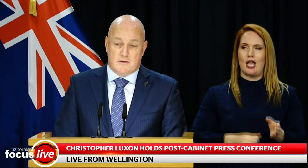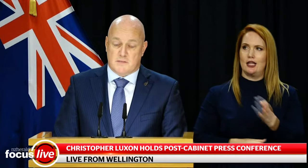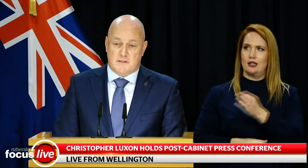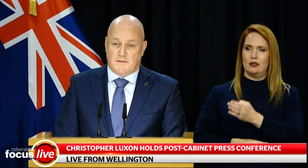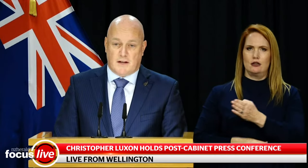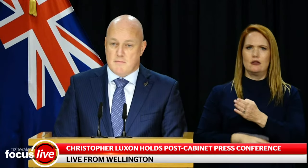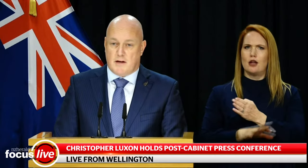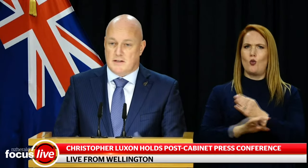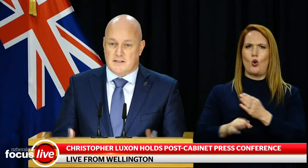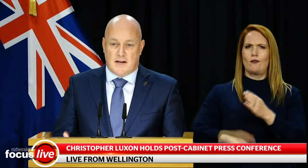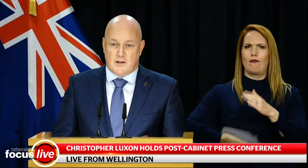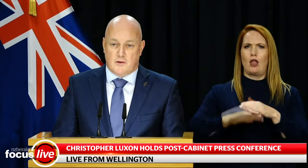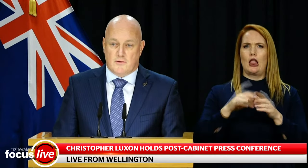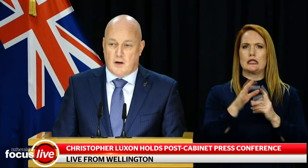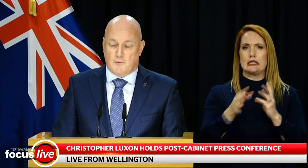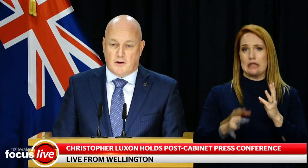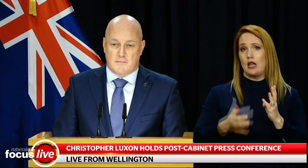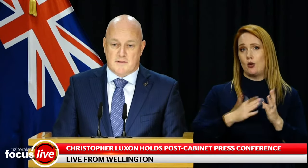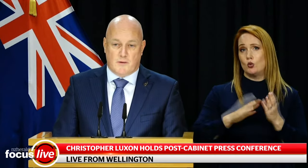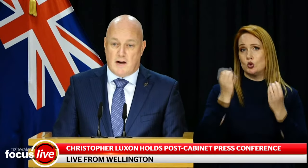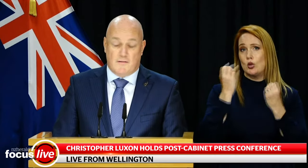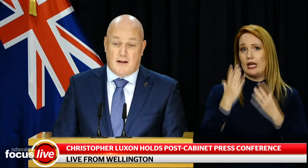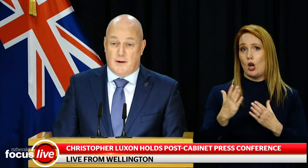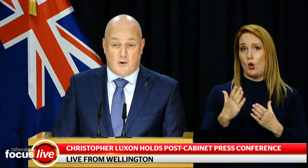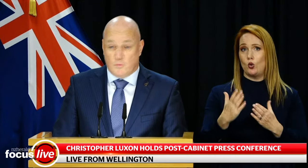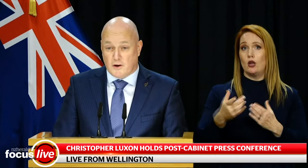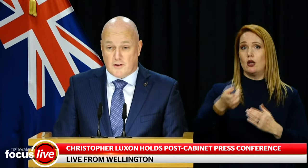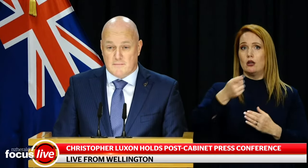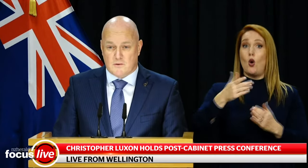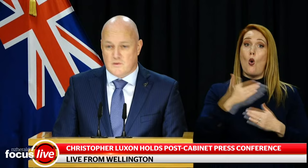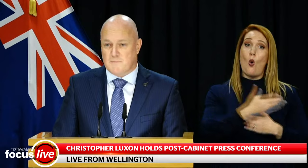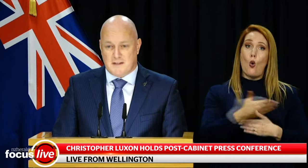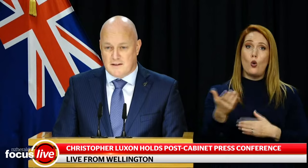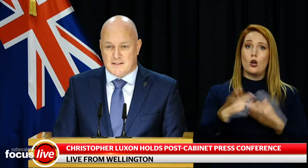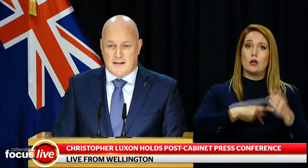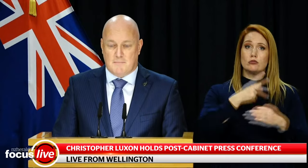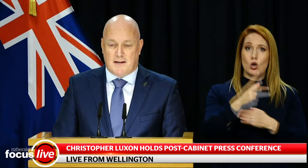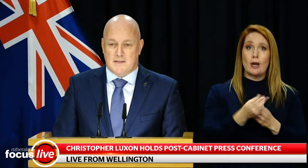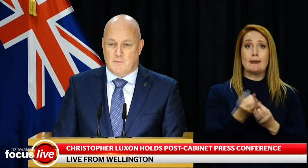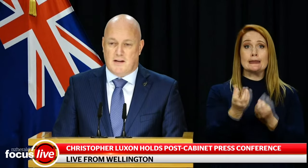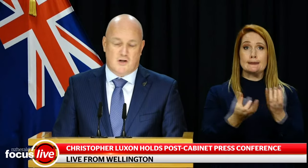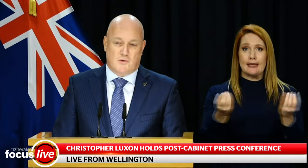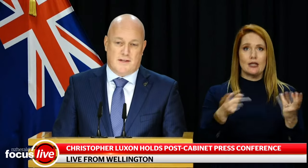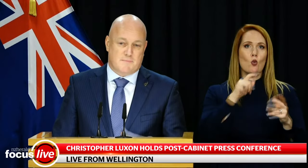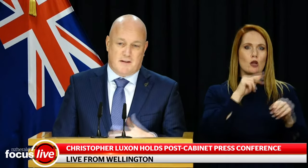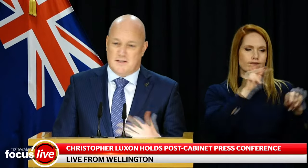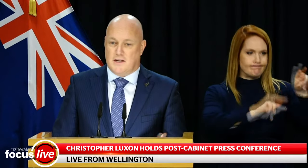I won't go into it specifically, but I'll just say to you, programs, we are evaluating all programs, all spending that's taking